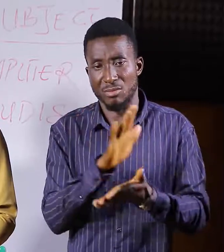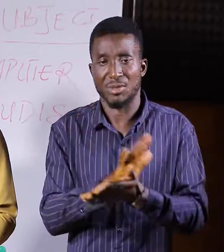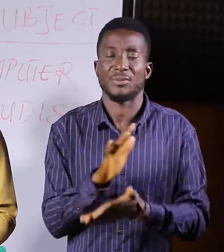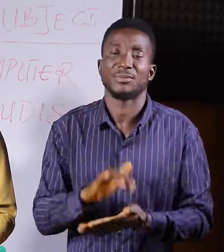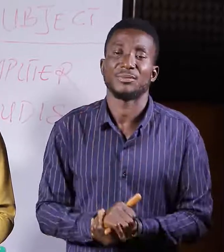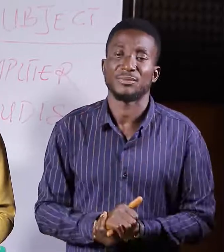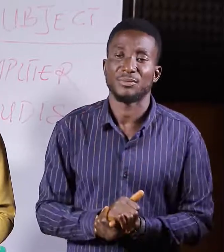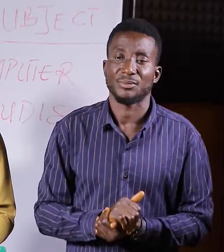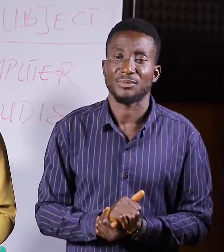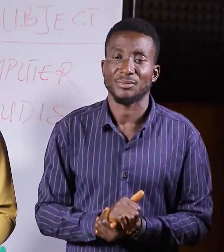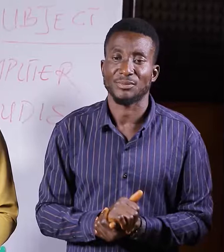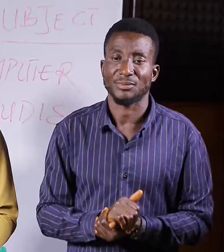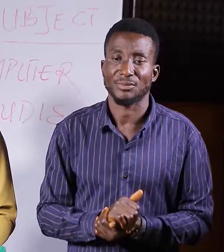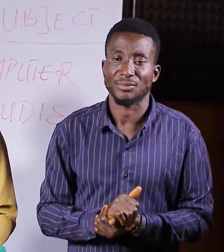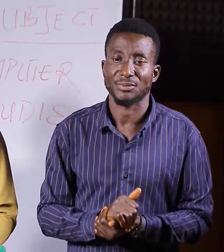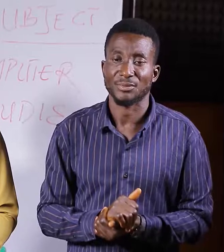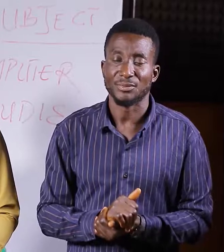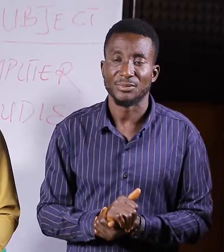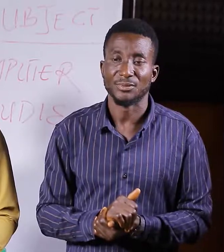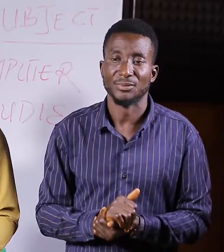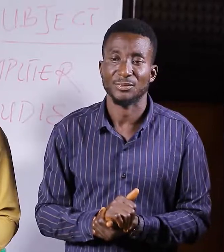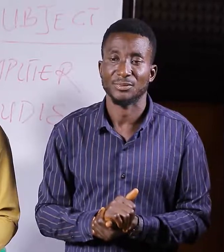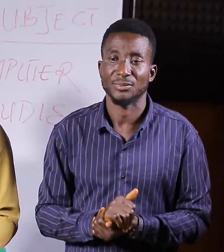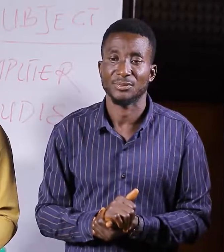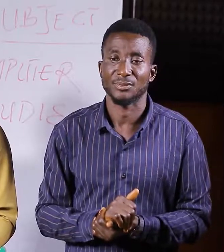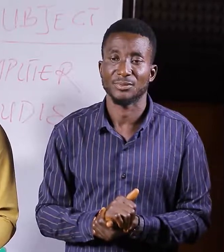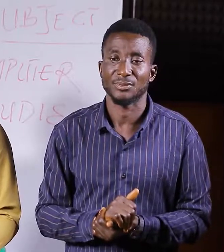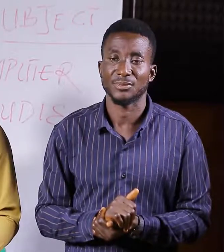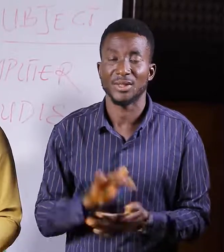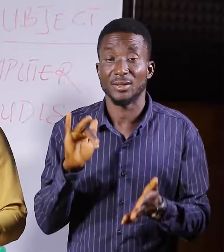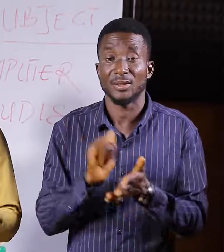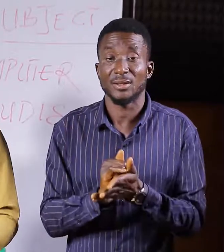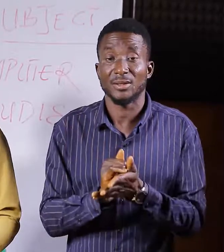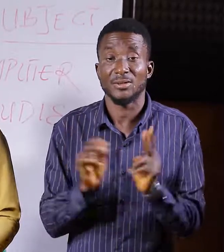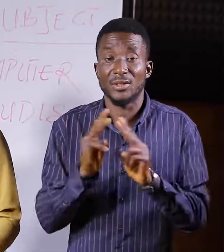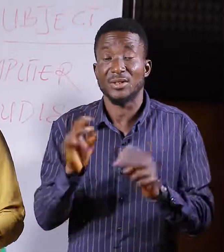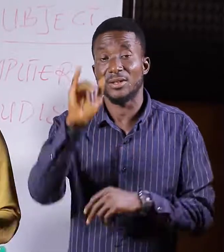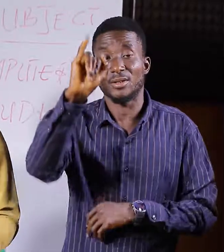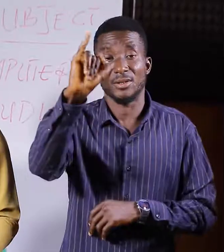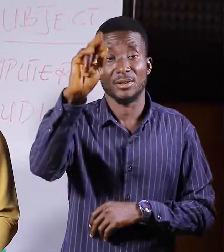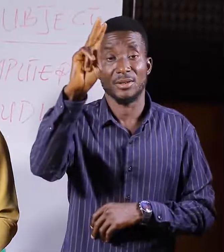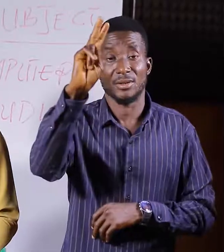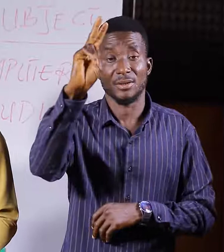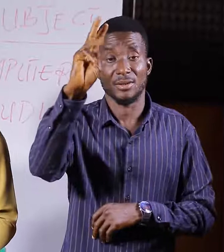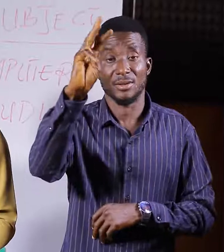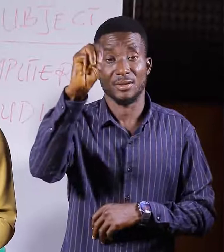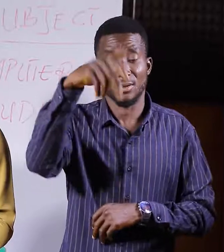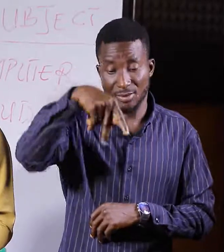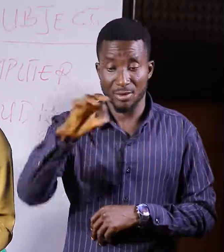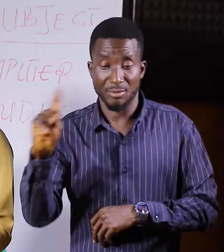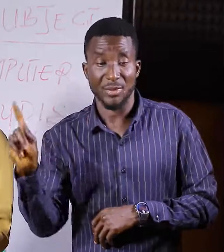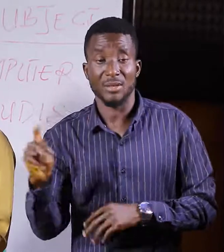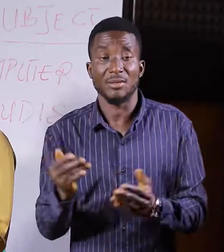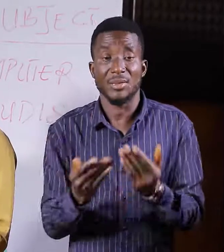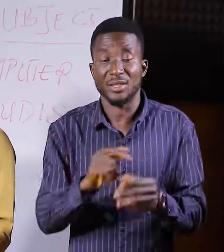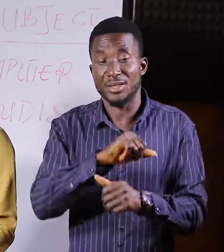whatsoever sheet you're printing on. That very impact that is made by the line printers